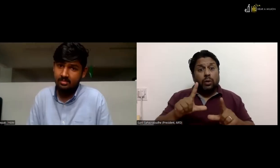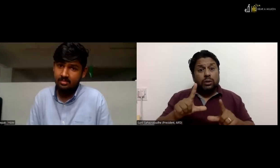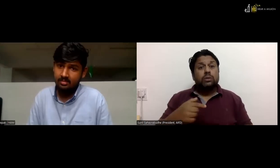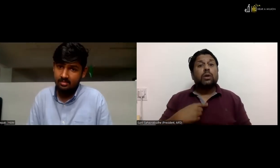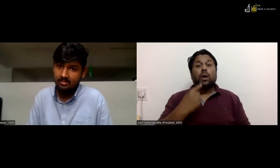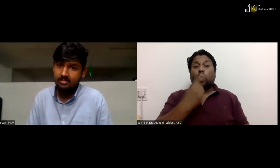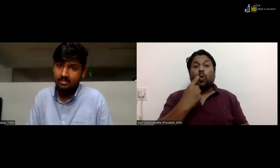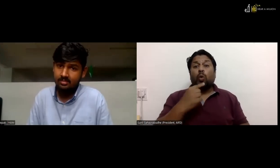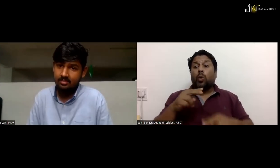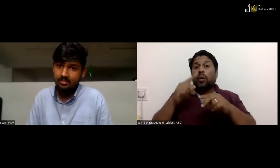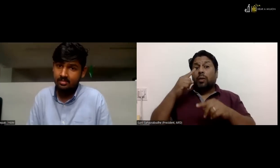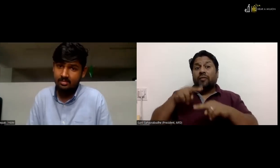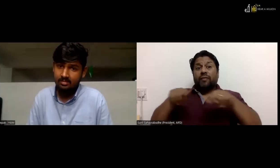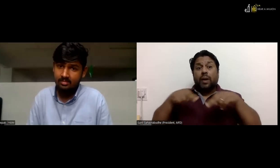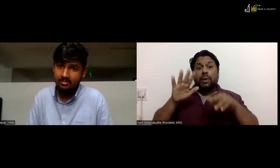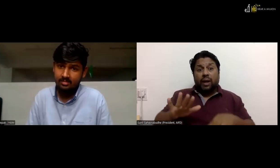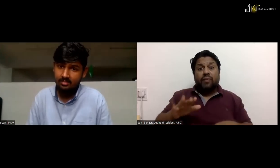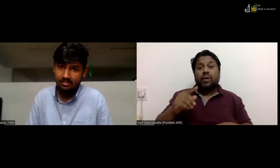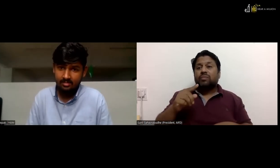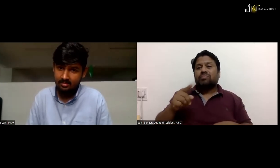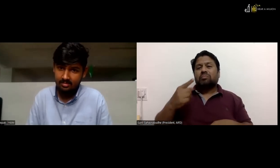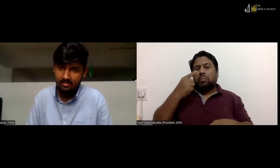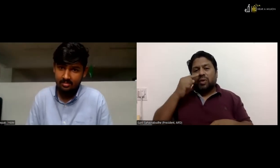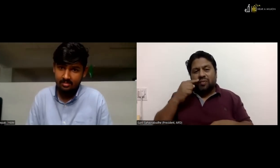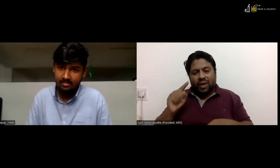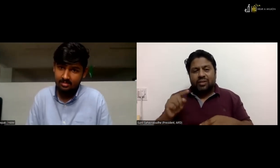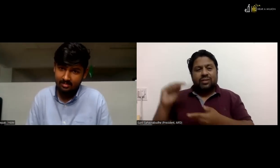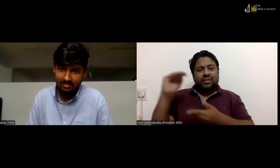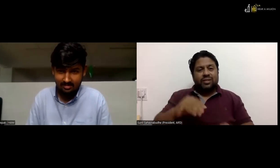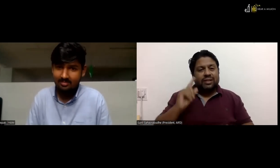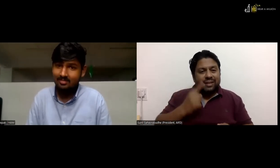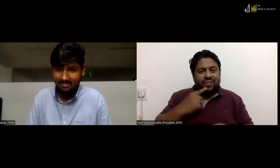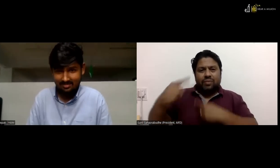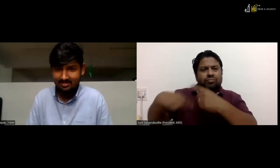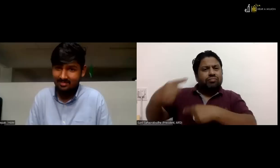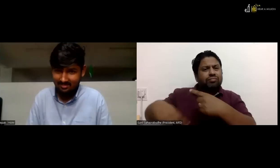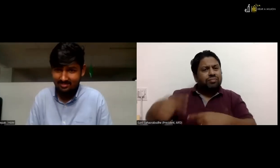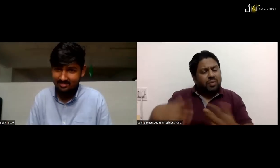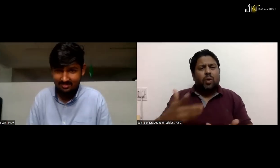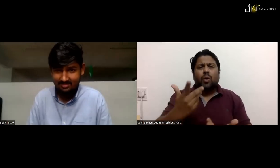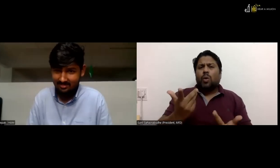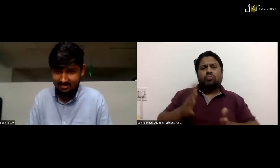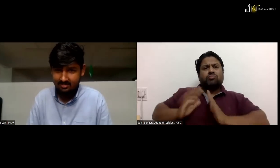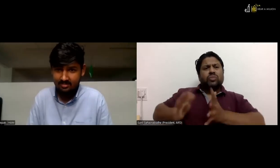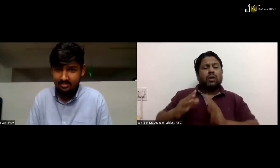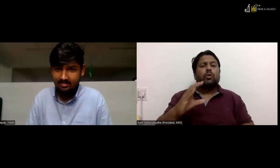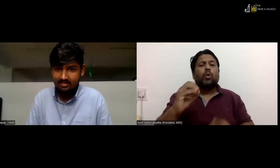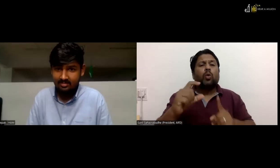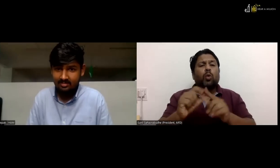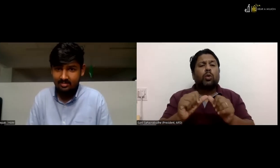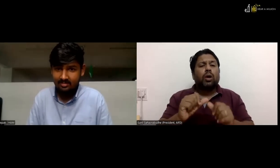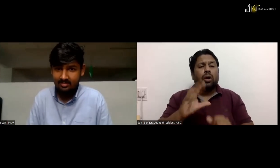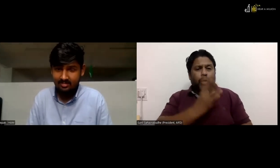like the parents, the family members, the parents of the